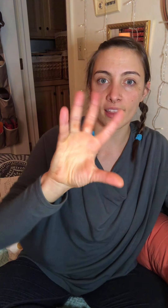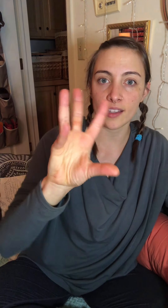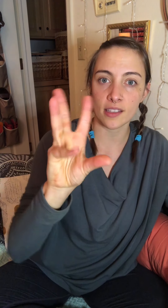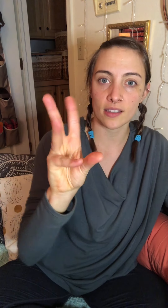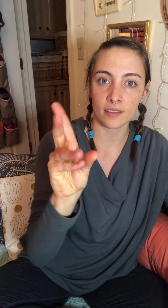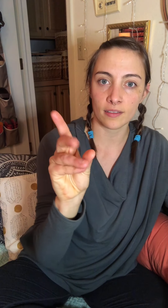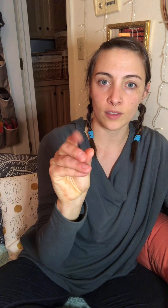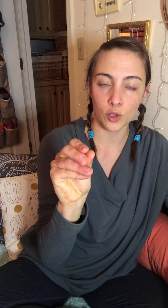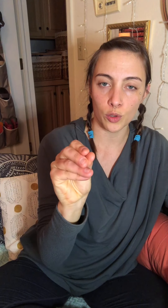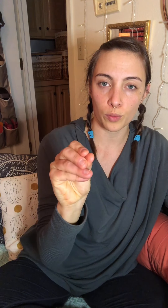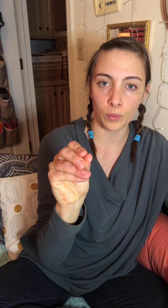this.